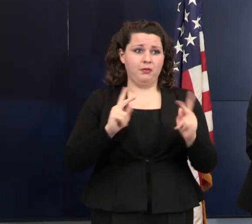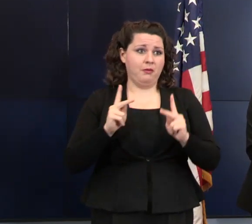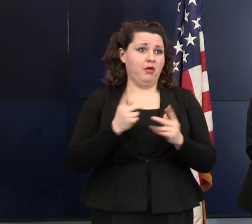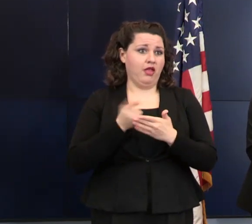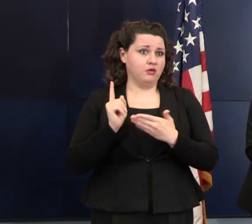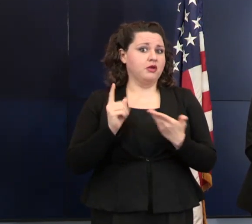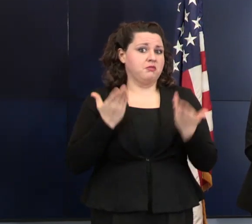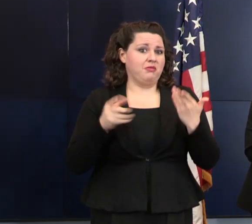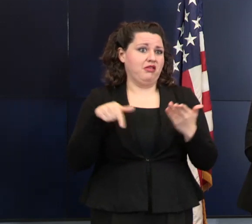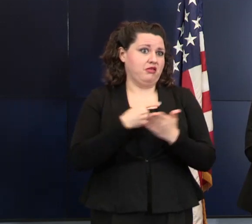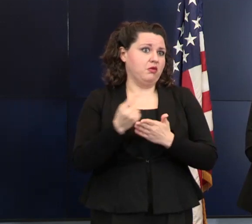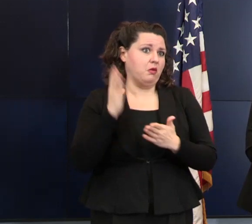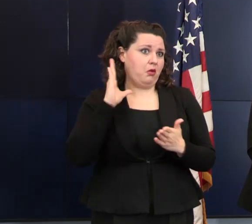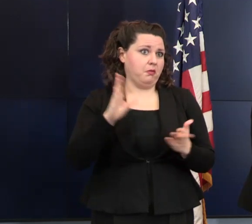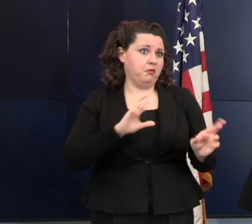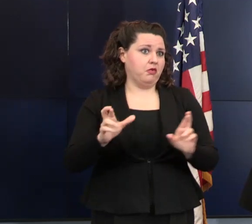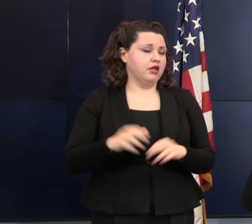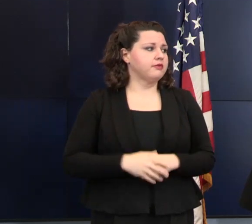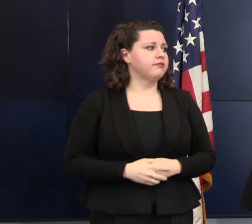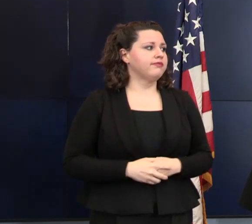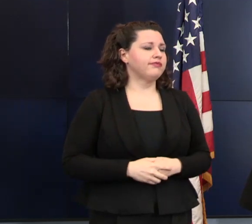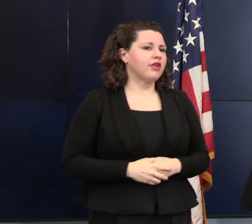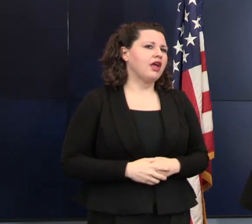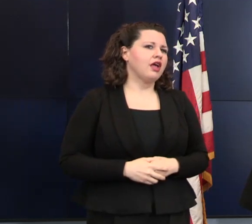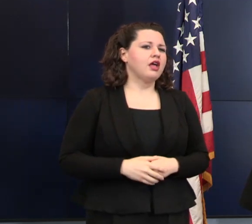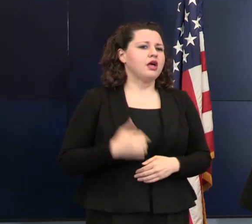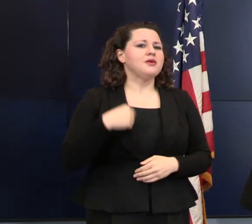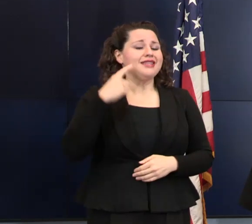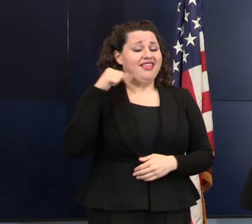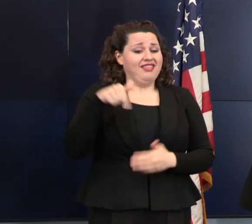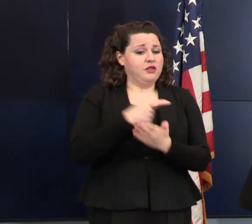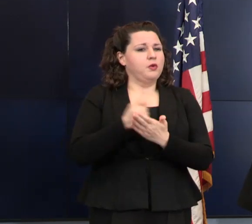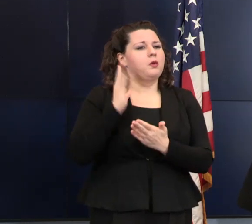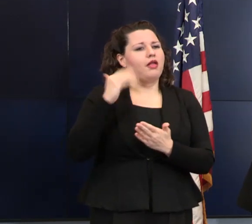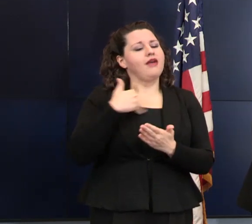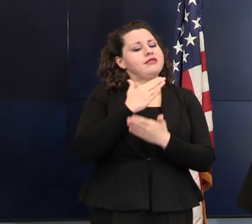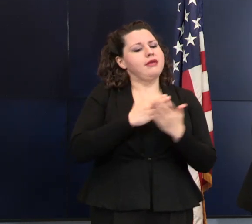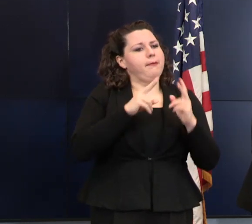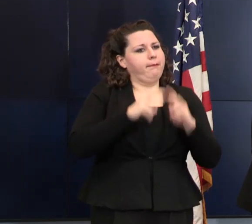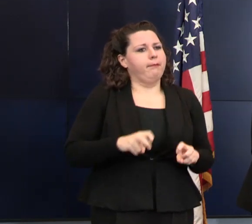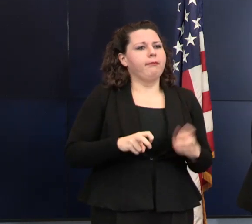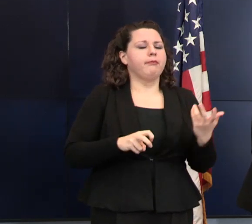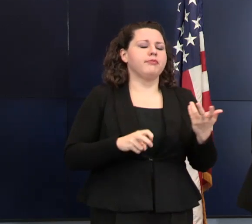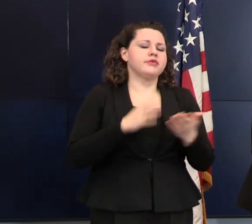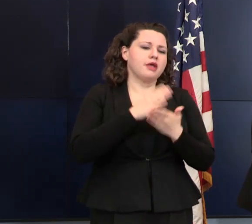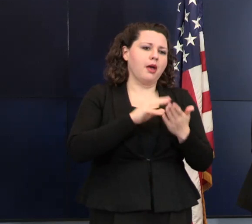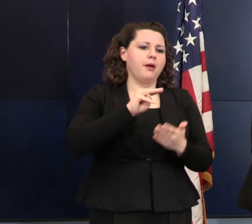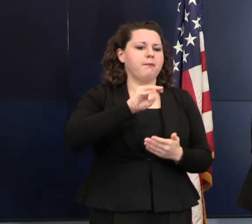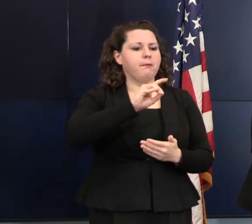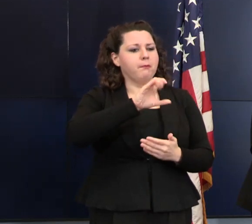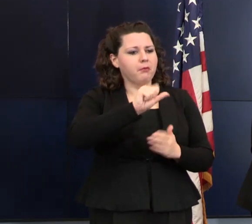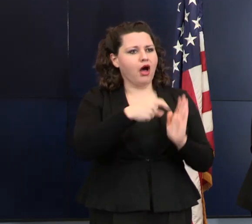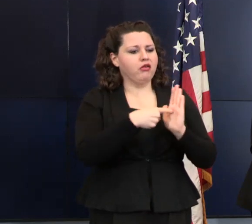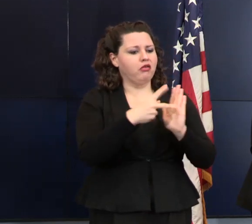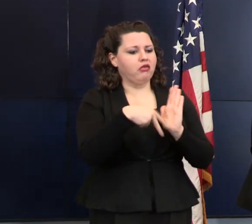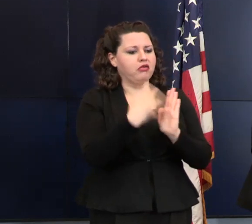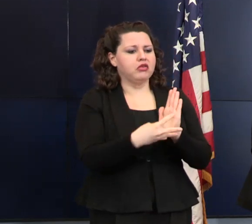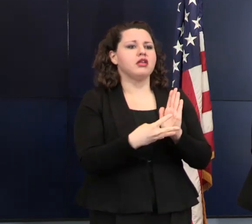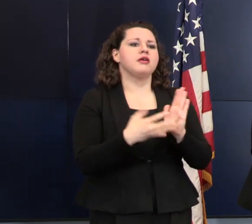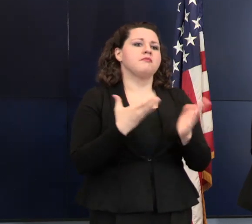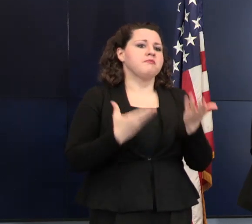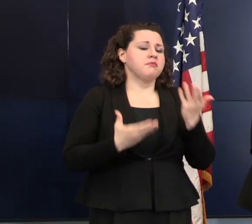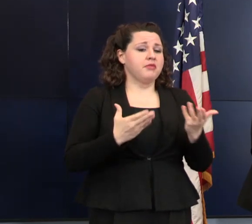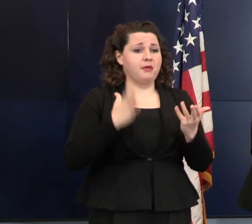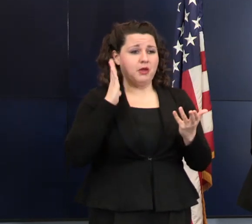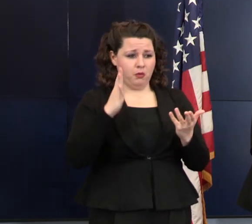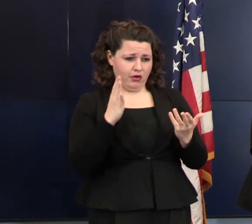week. I think we'll have what we'd anticipate this week is some analysis of existing models and how they may or may not account